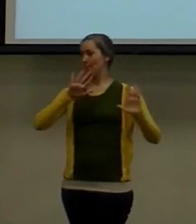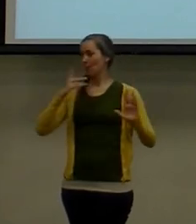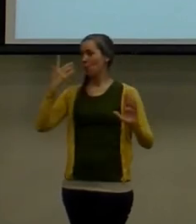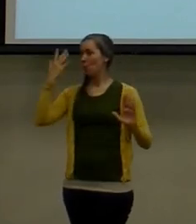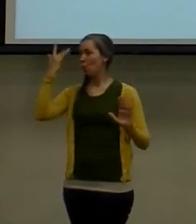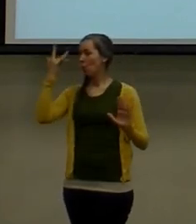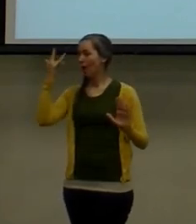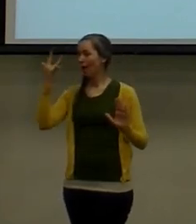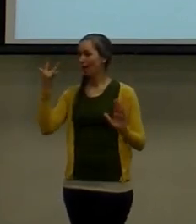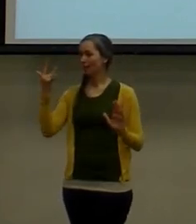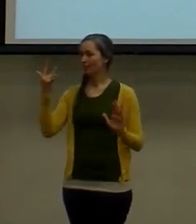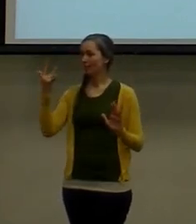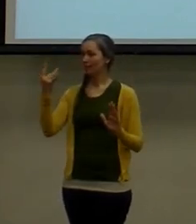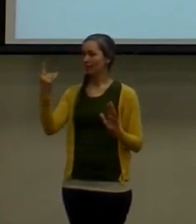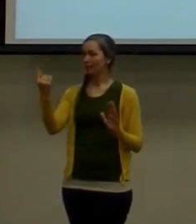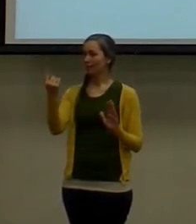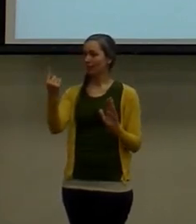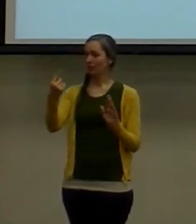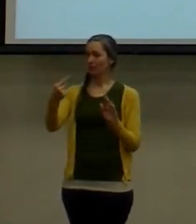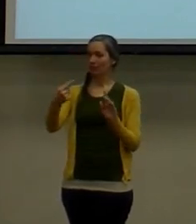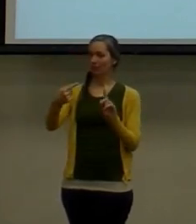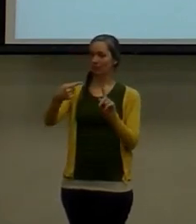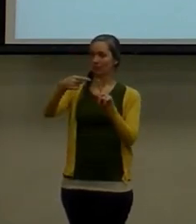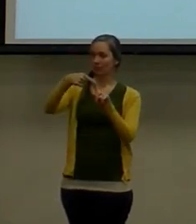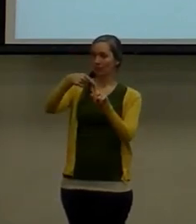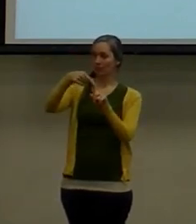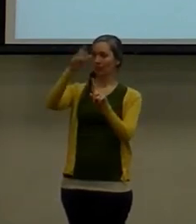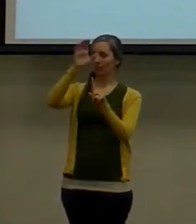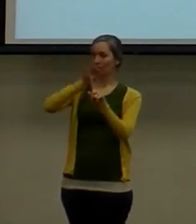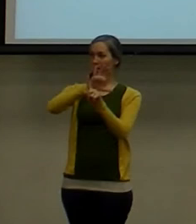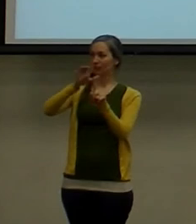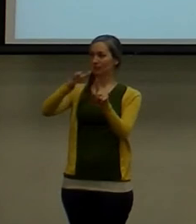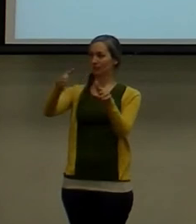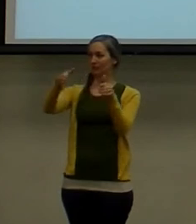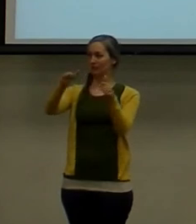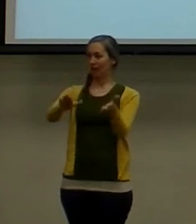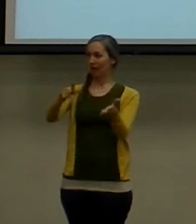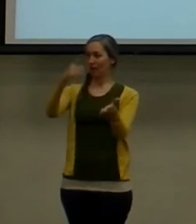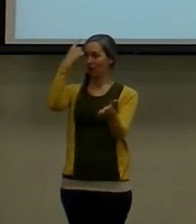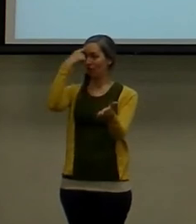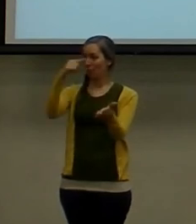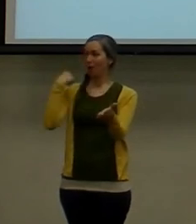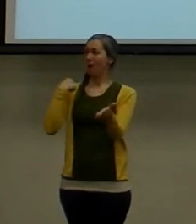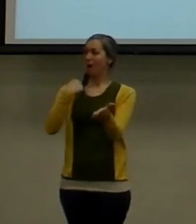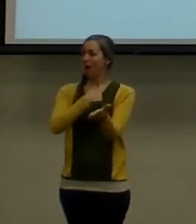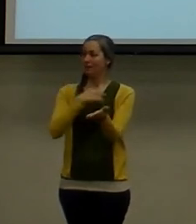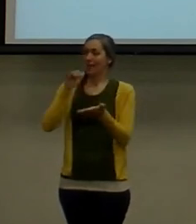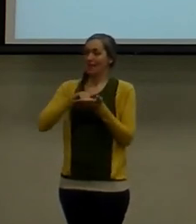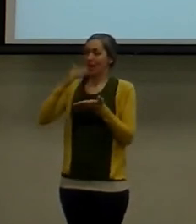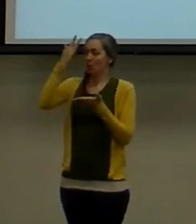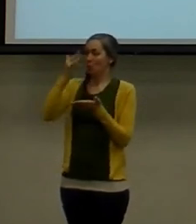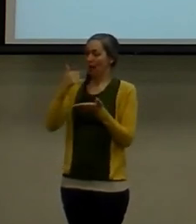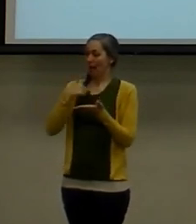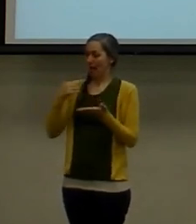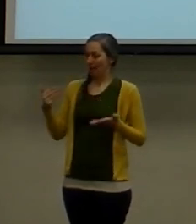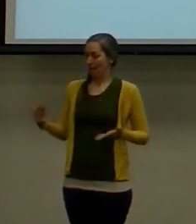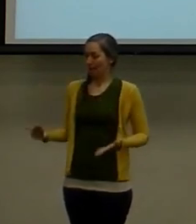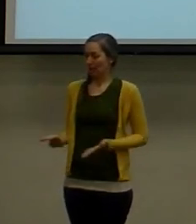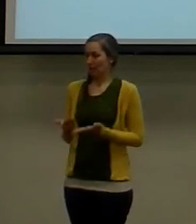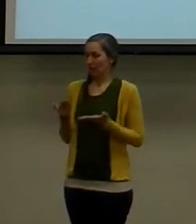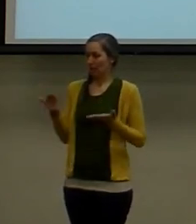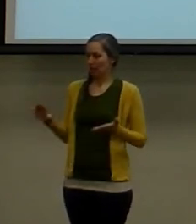because someone died on the cross for us. And that's why I'm here. I'm keep coming